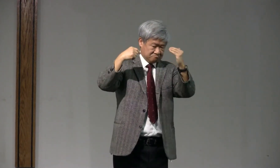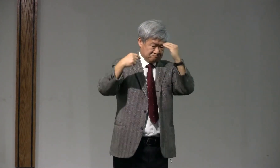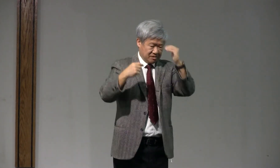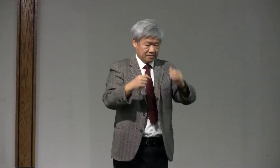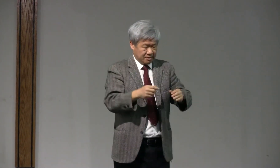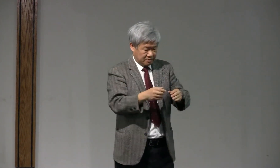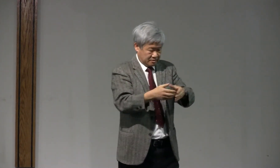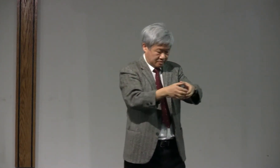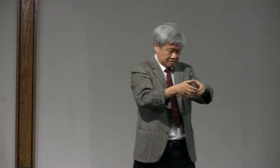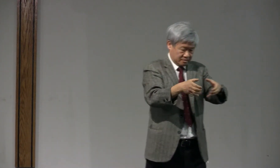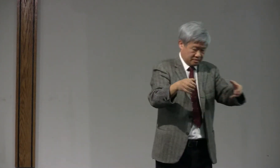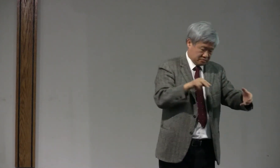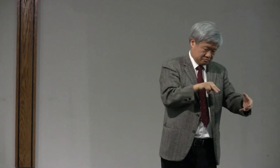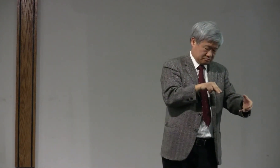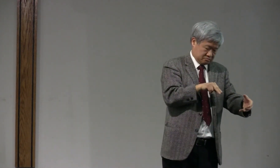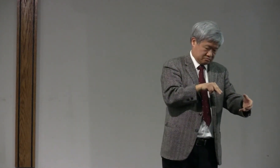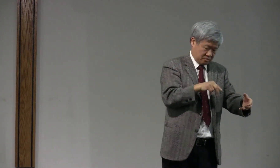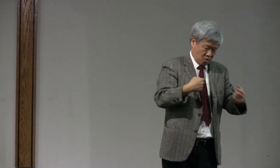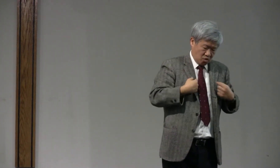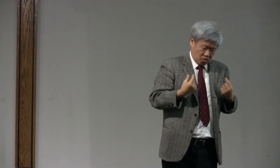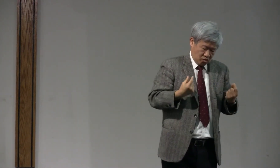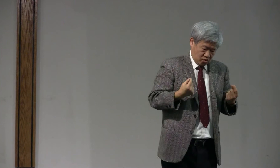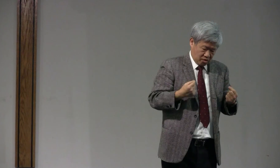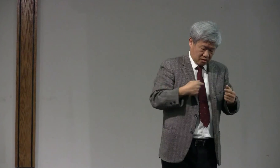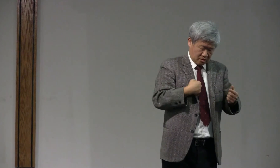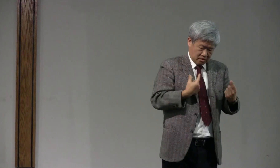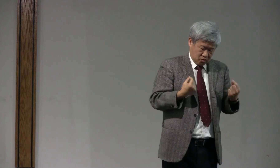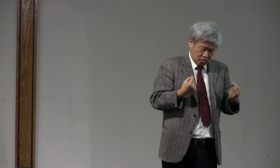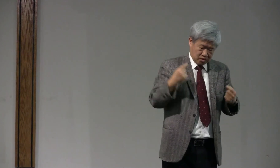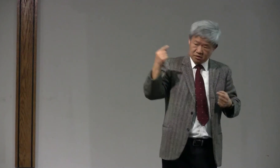He communicated with God. He saw.